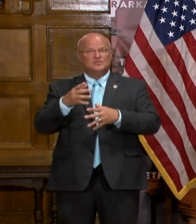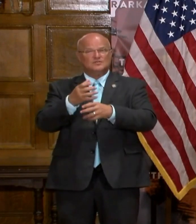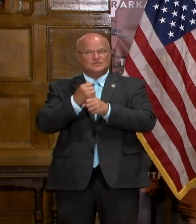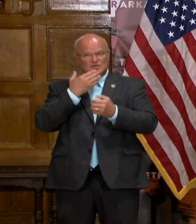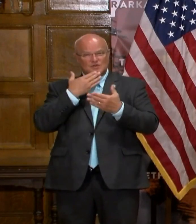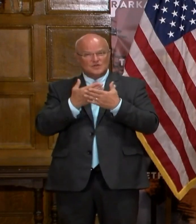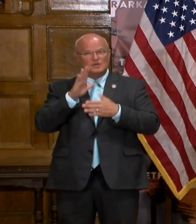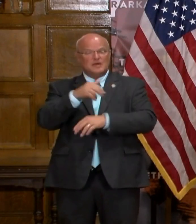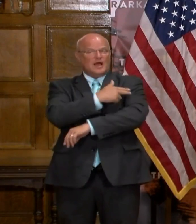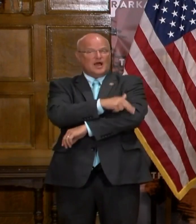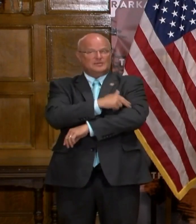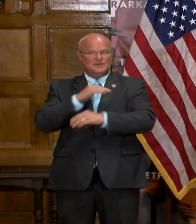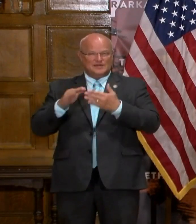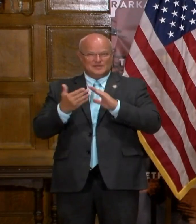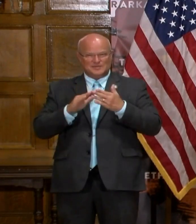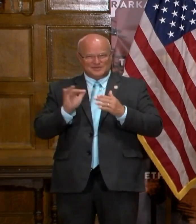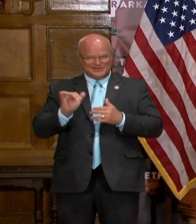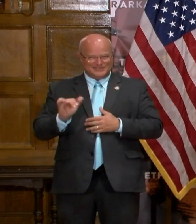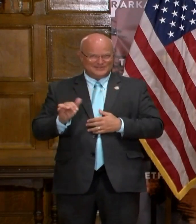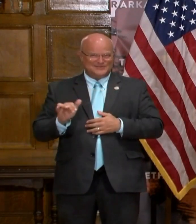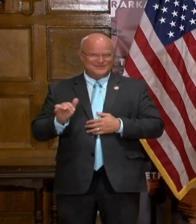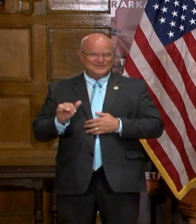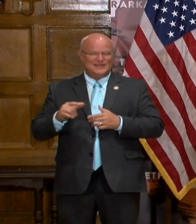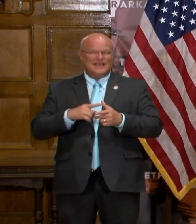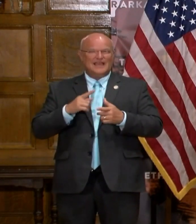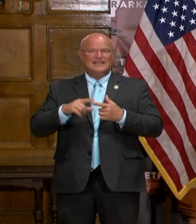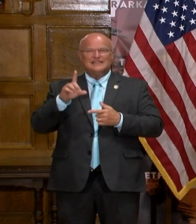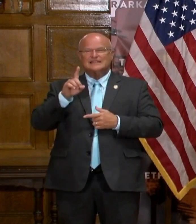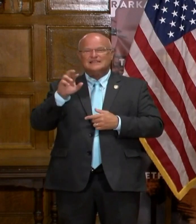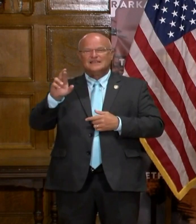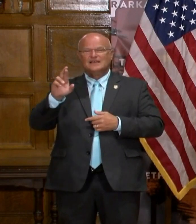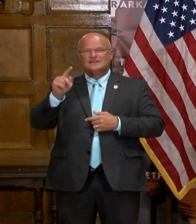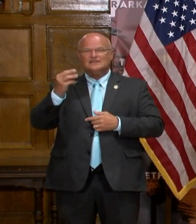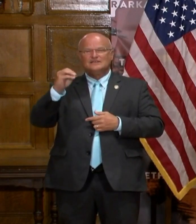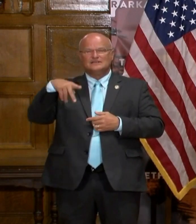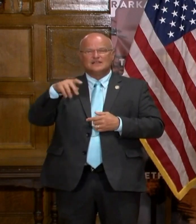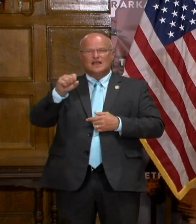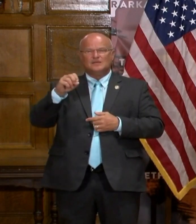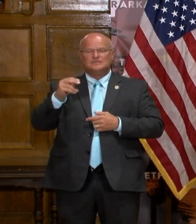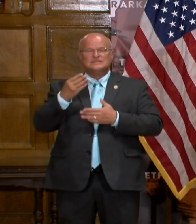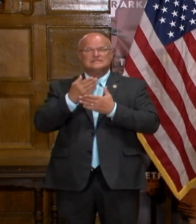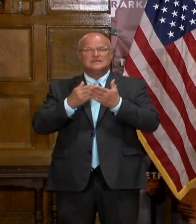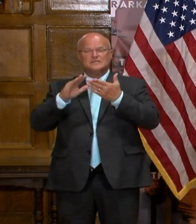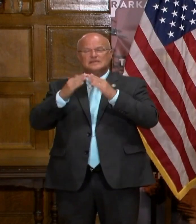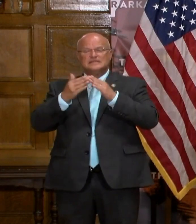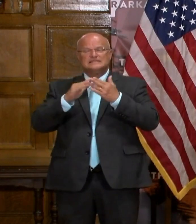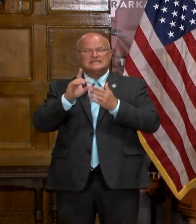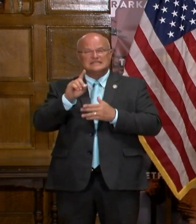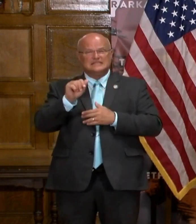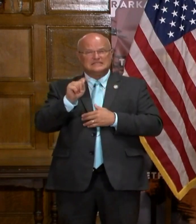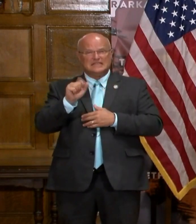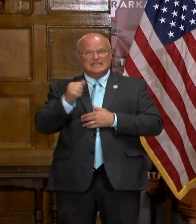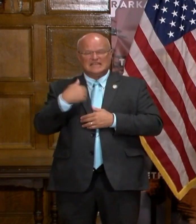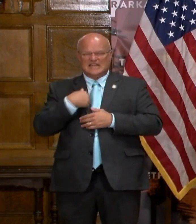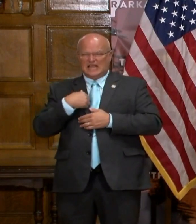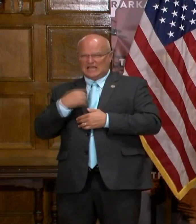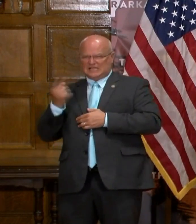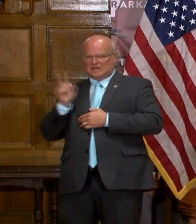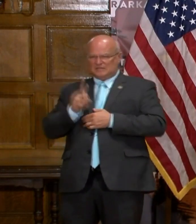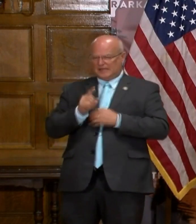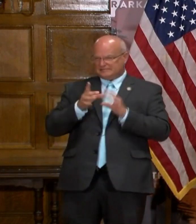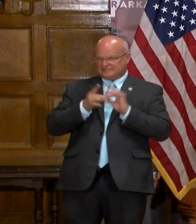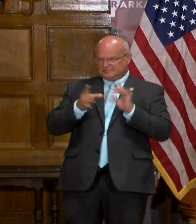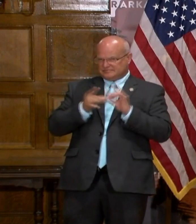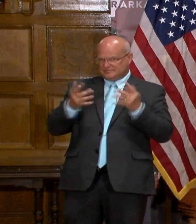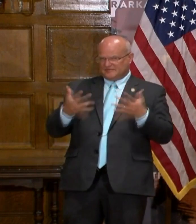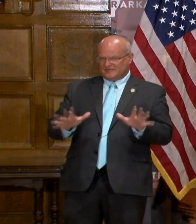received by our hospital community particularly, and then Dr. Thompson to look at some of the city data. I might come back and make a comment on that after